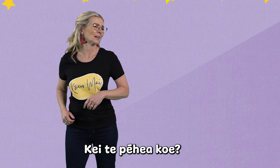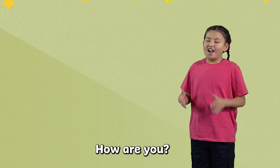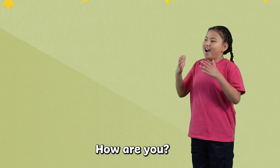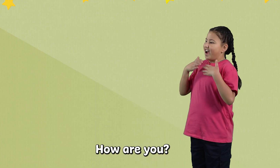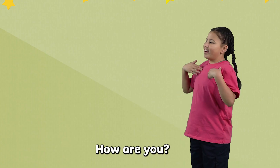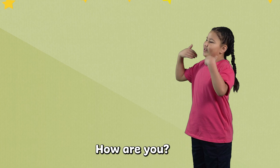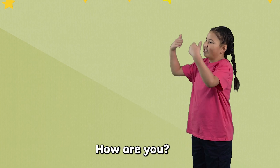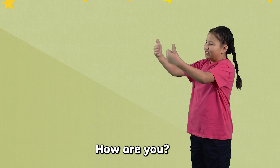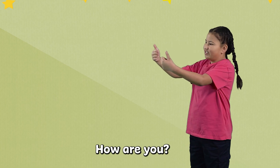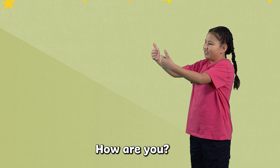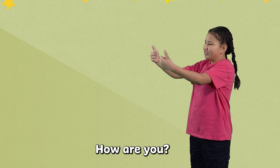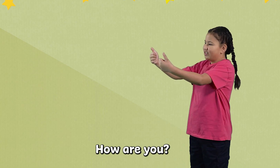How are you?